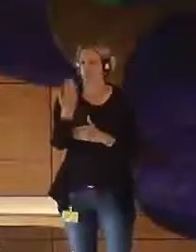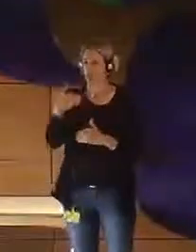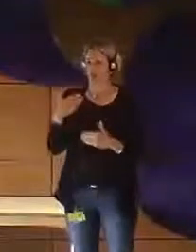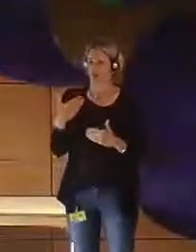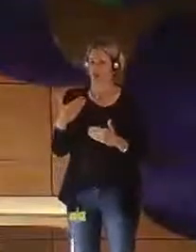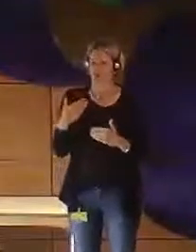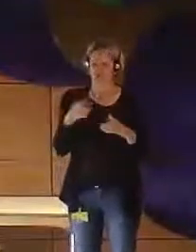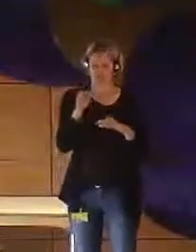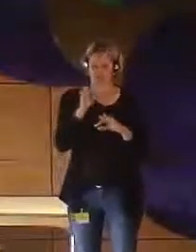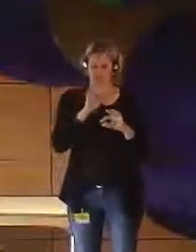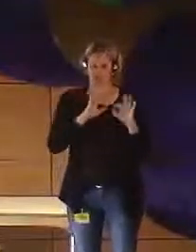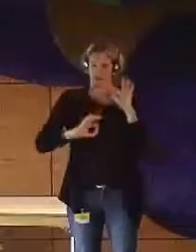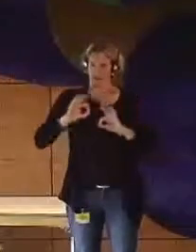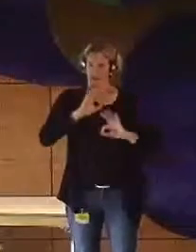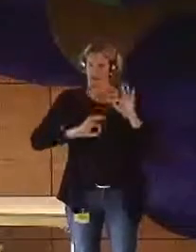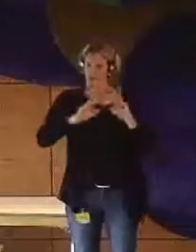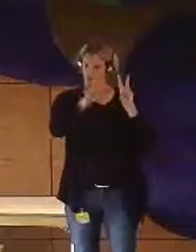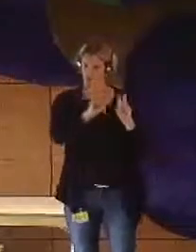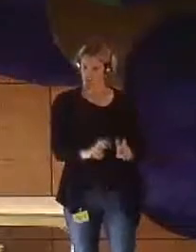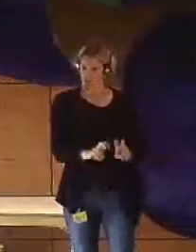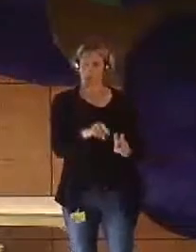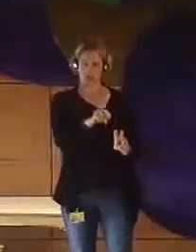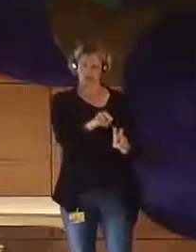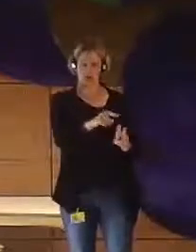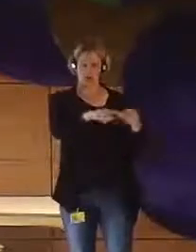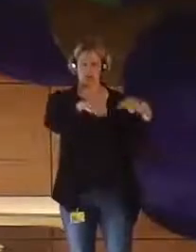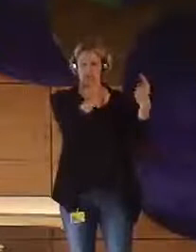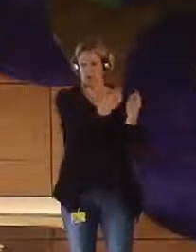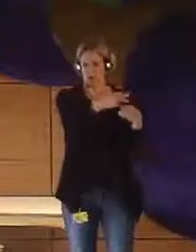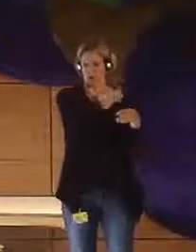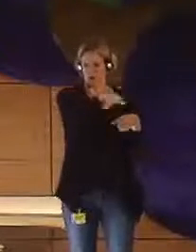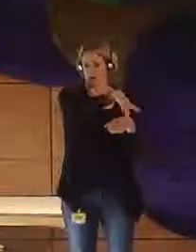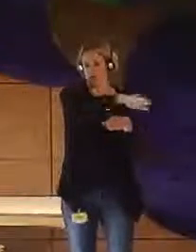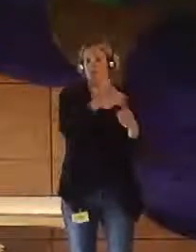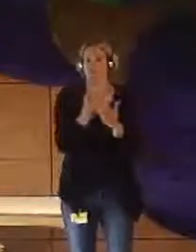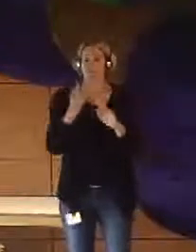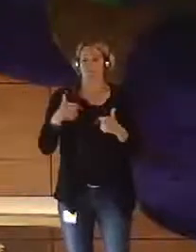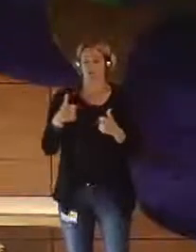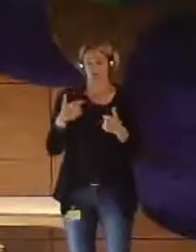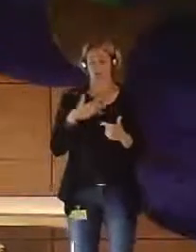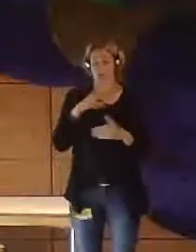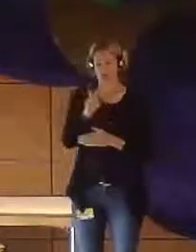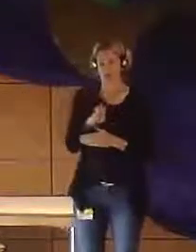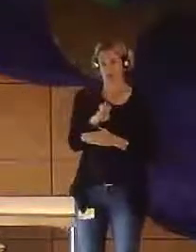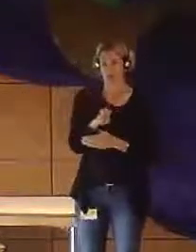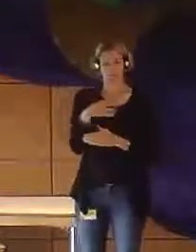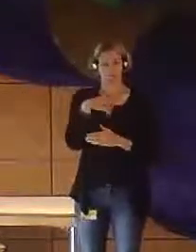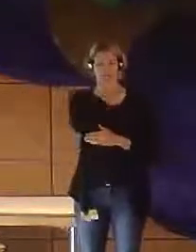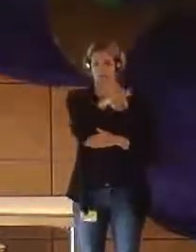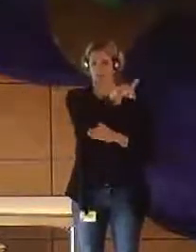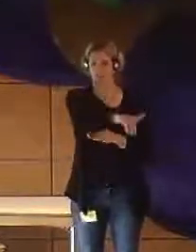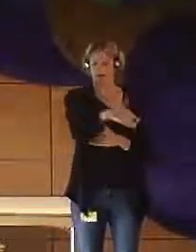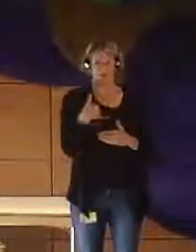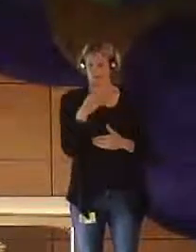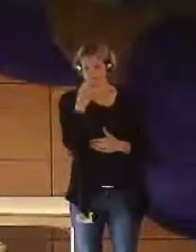CHARGE syndrome who I've still not seen. They contact the family support group, and the family support group say, and what did